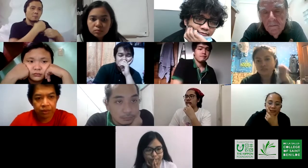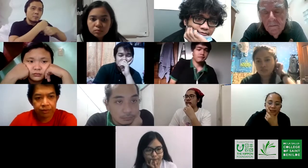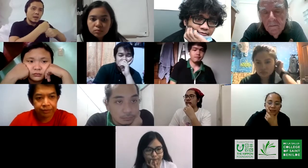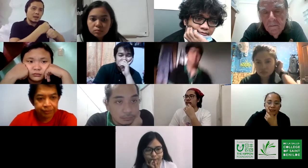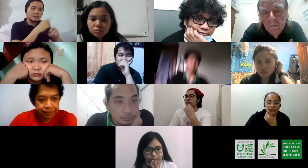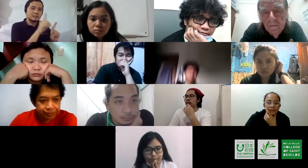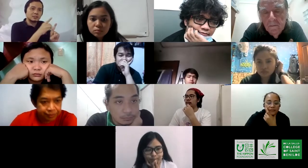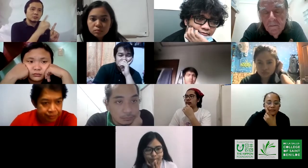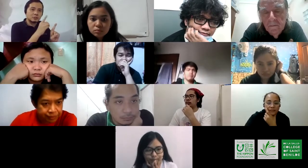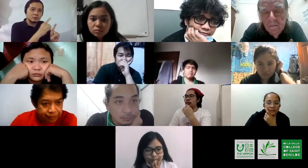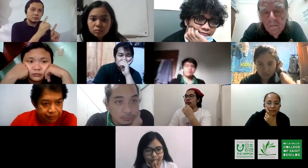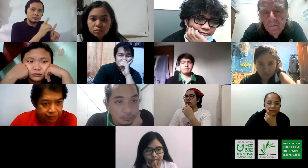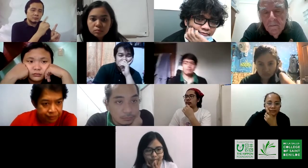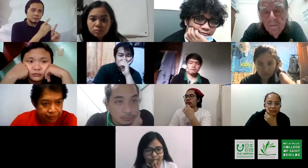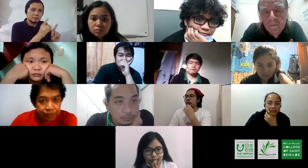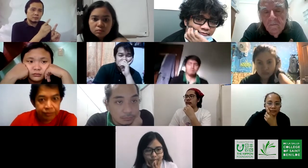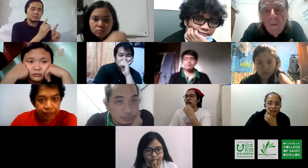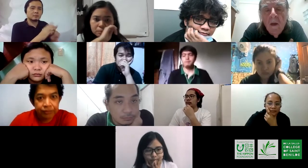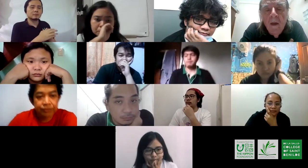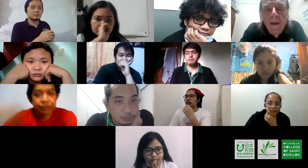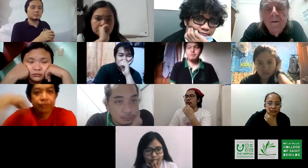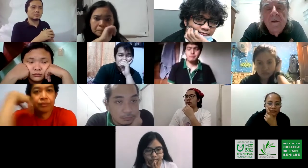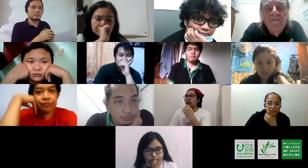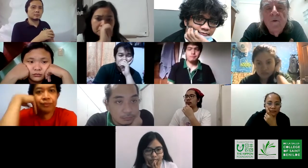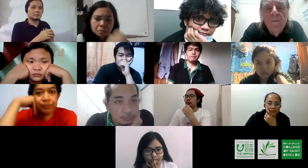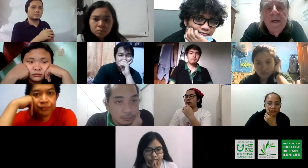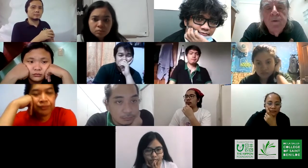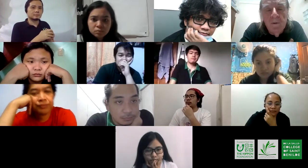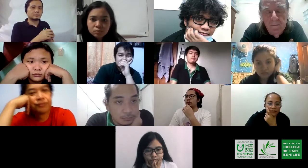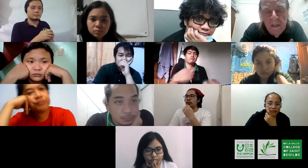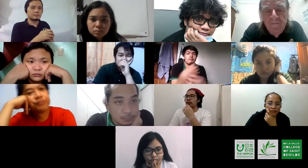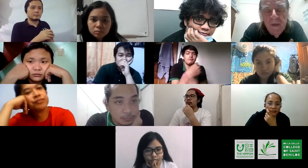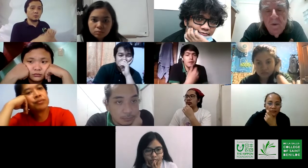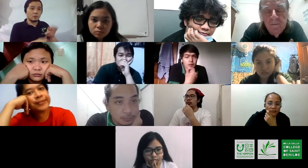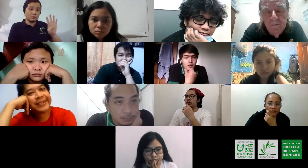came and trained some Thai deaf people how to make dictionaries.